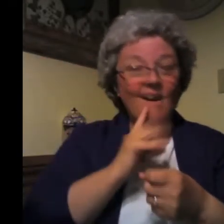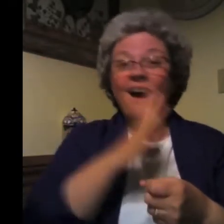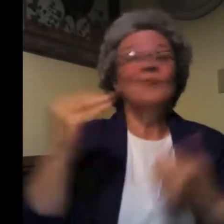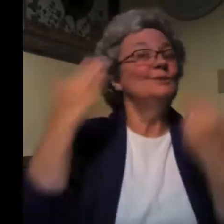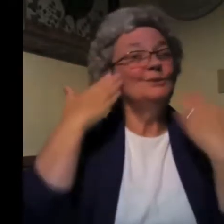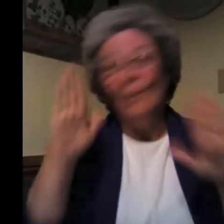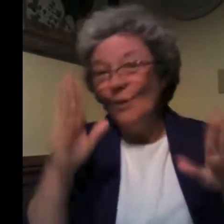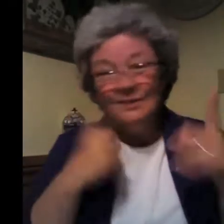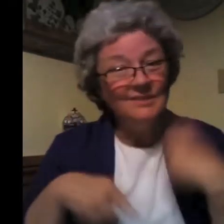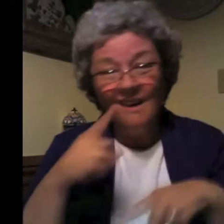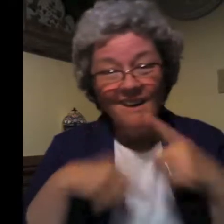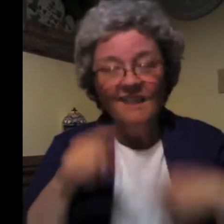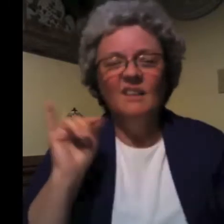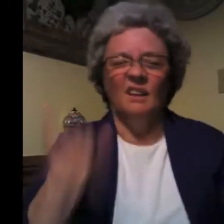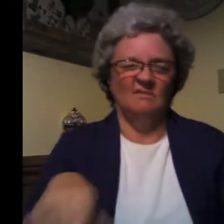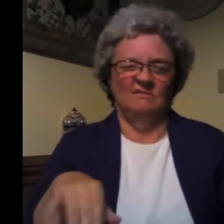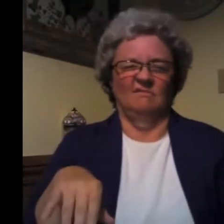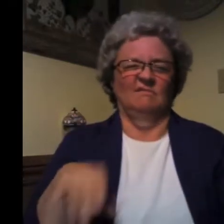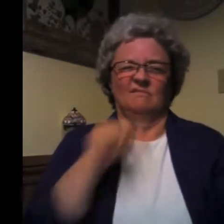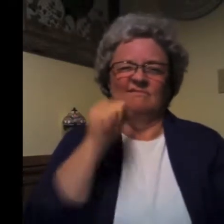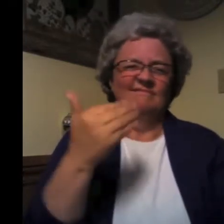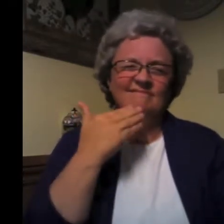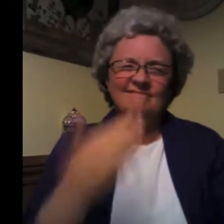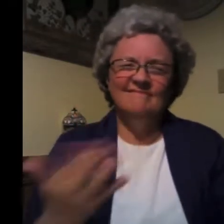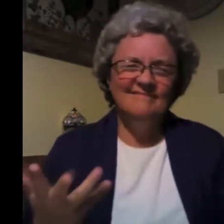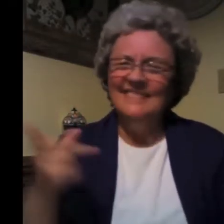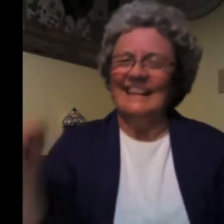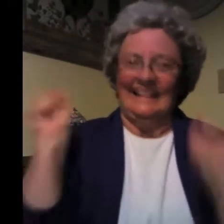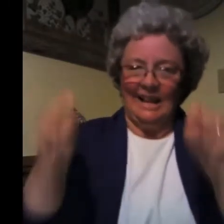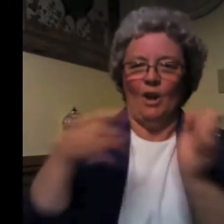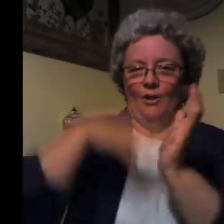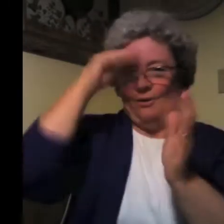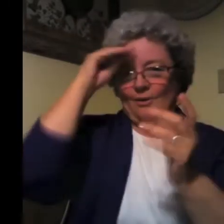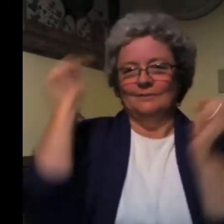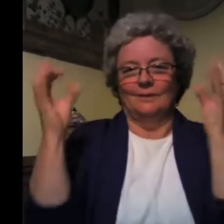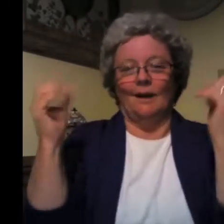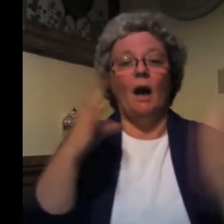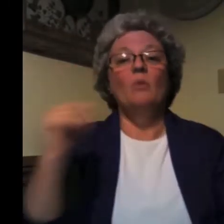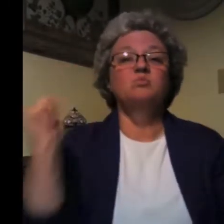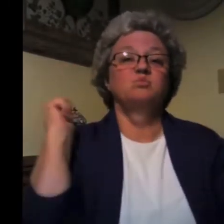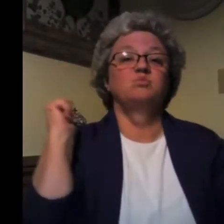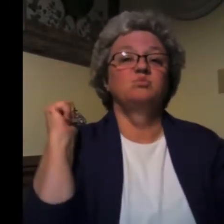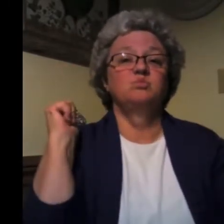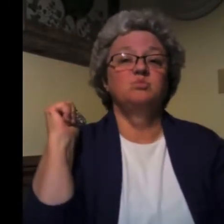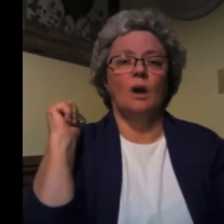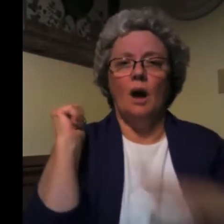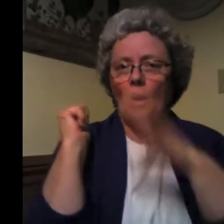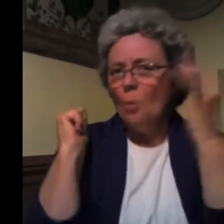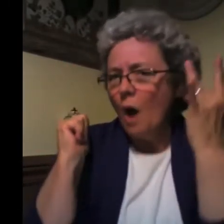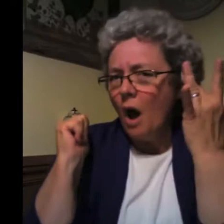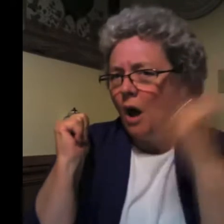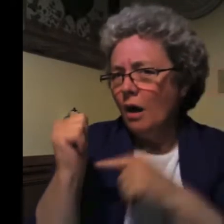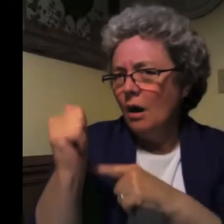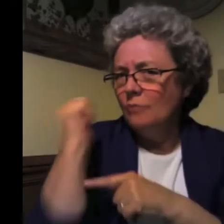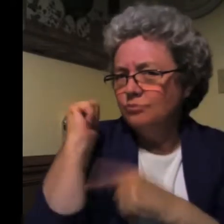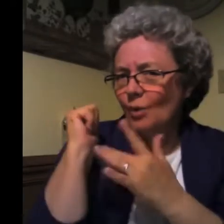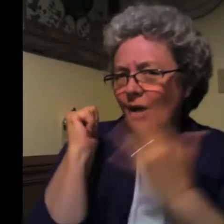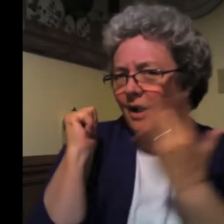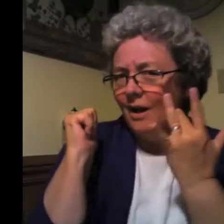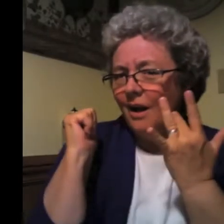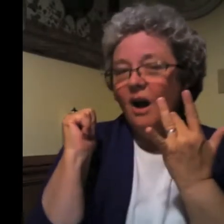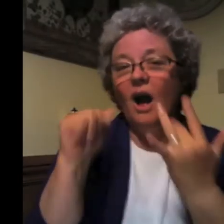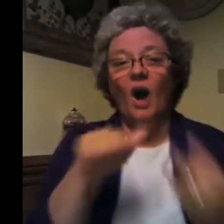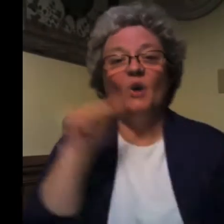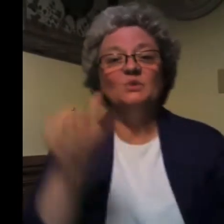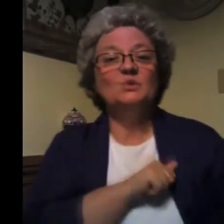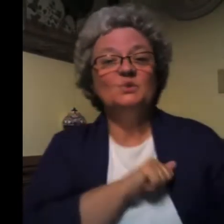If a hearing person tries to join into the deaf community and they don't know sign language, that's probably not a good idea. And